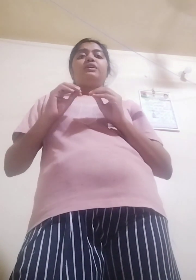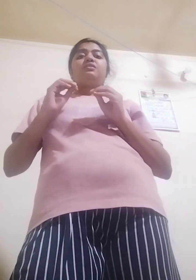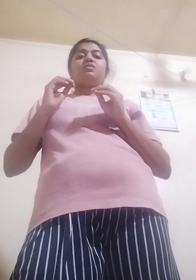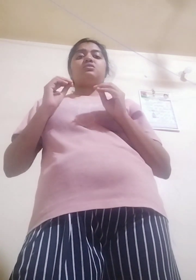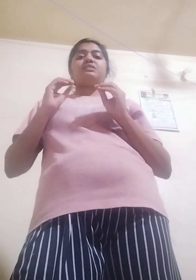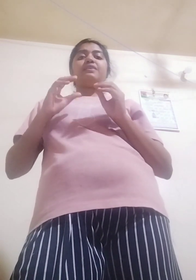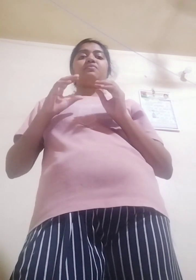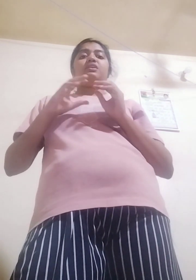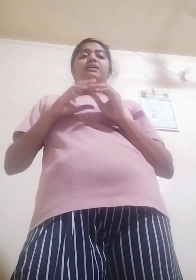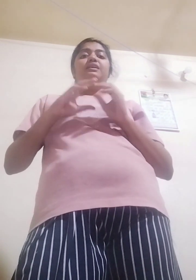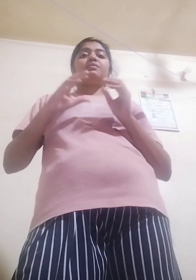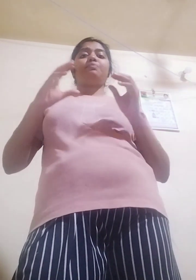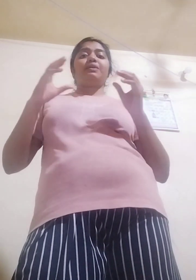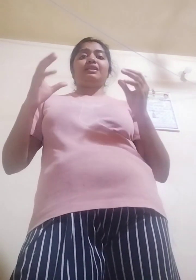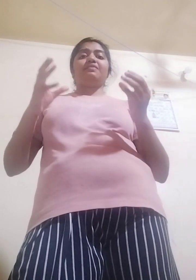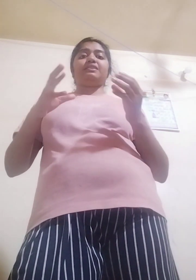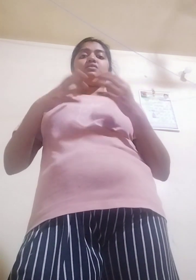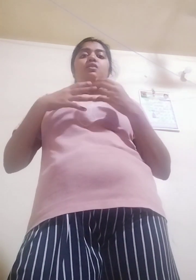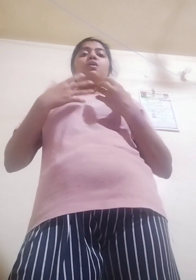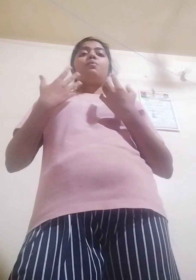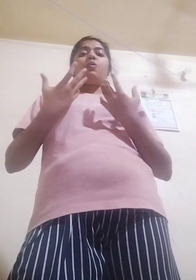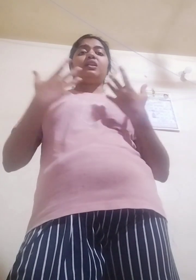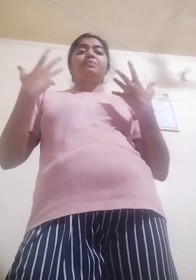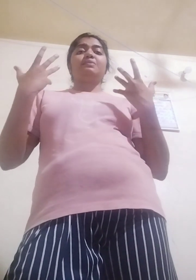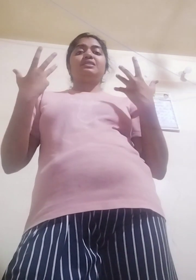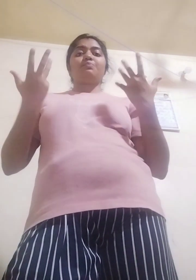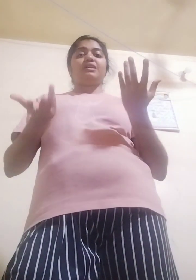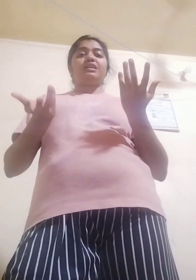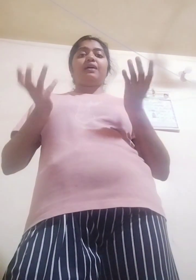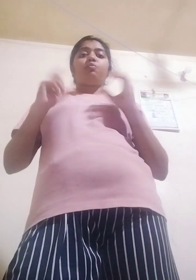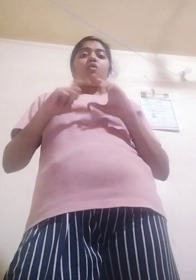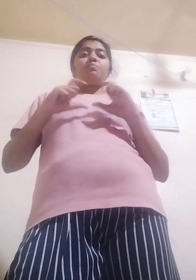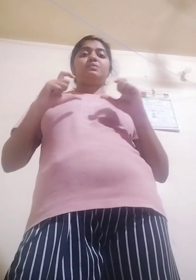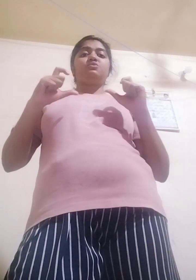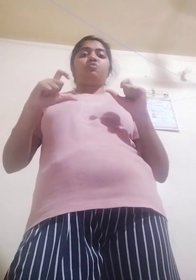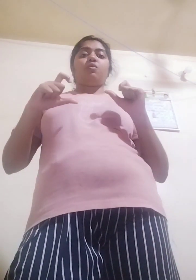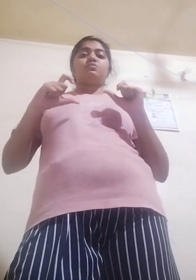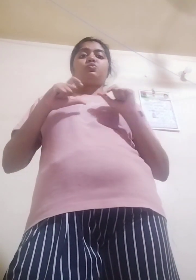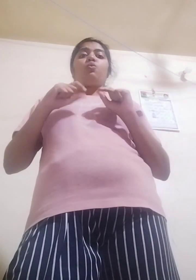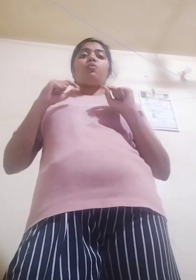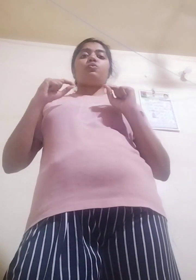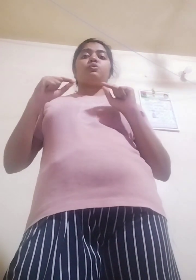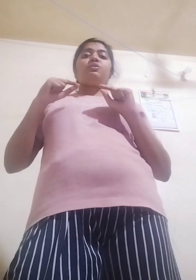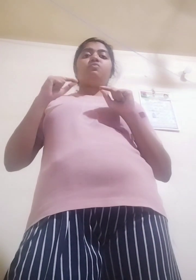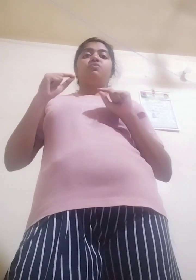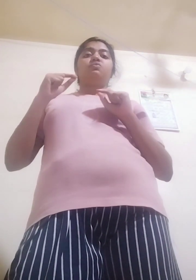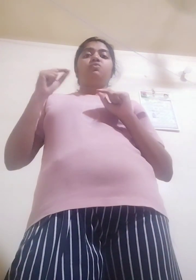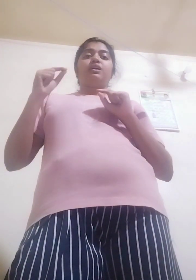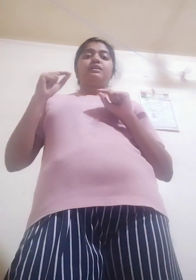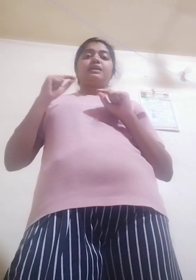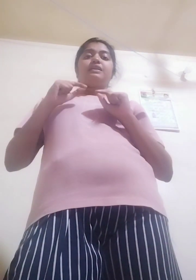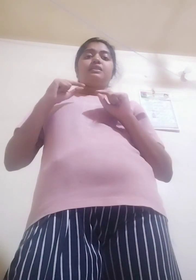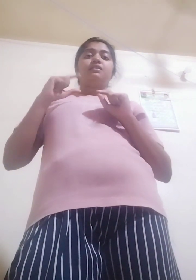a same work in many ways. Poly means many and morph means form. So doing one work in the